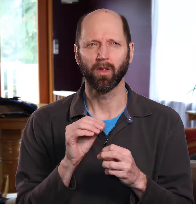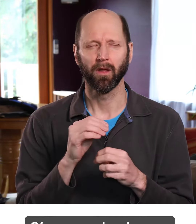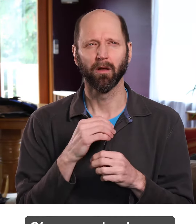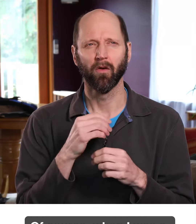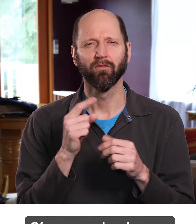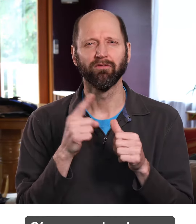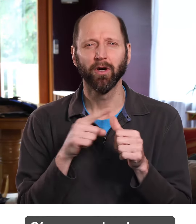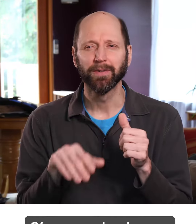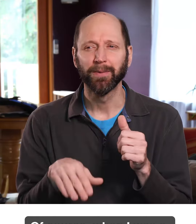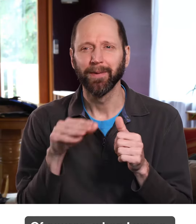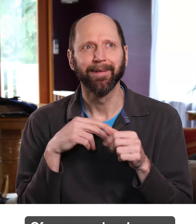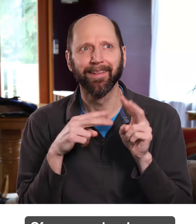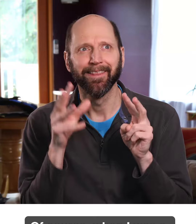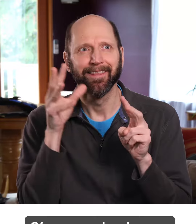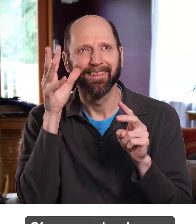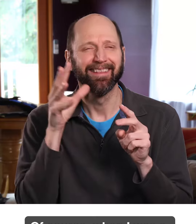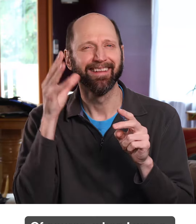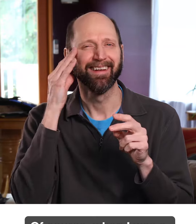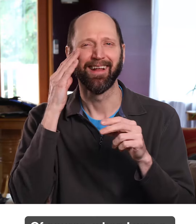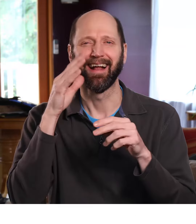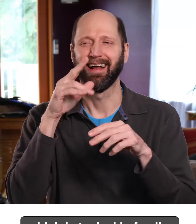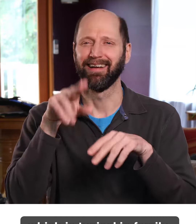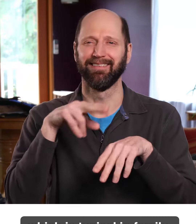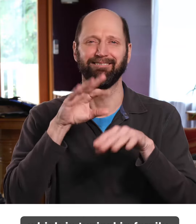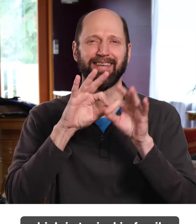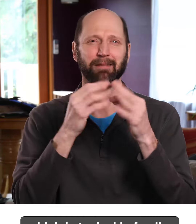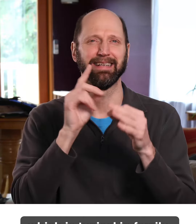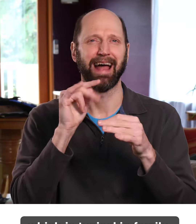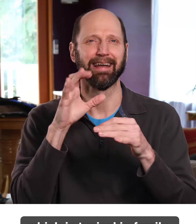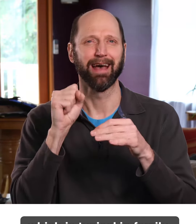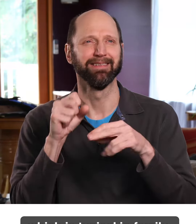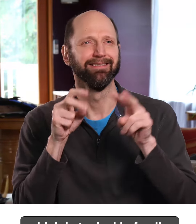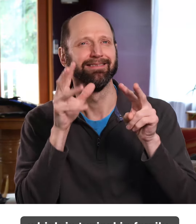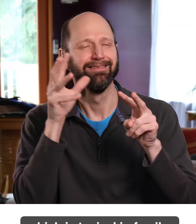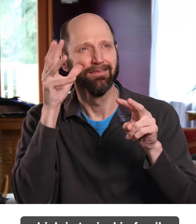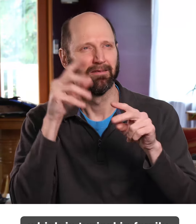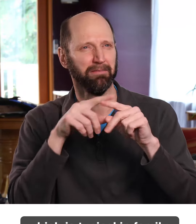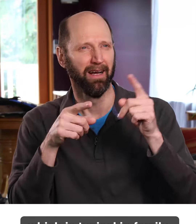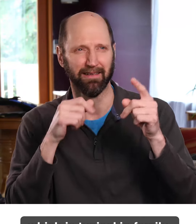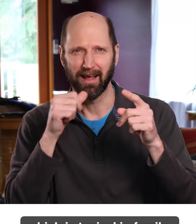Of course, when I was a child, I looked up to my parents, which is typical in family dynamics, but they didn't